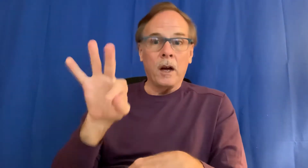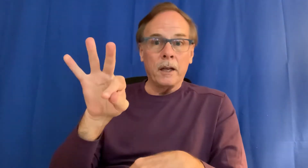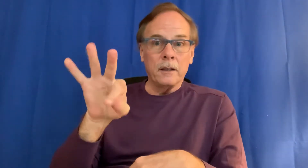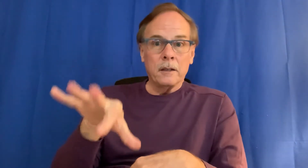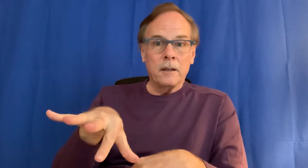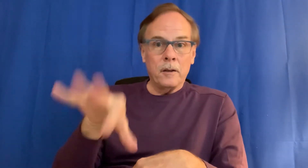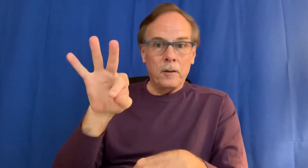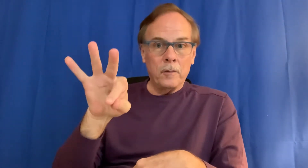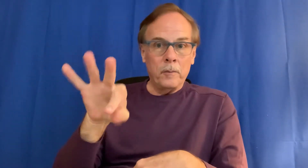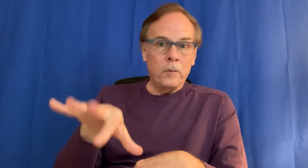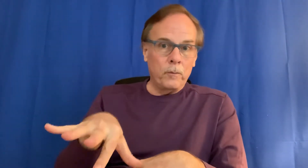find.